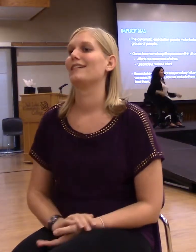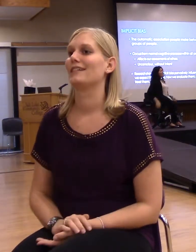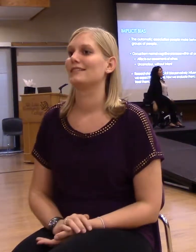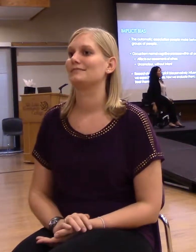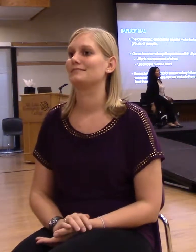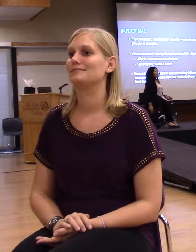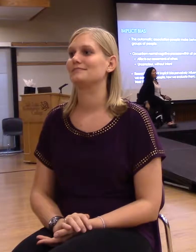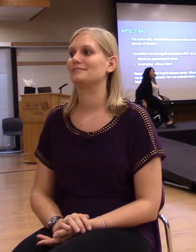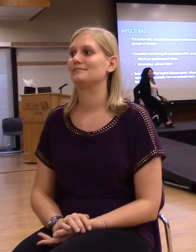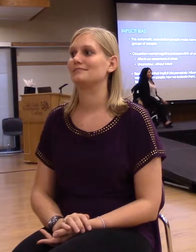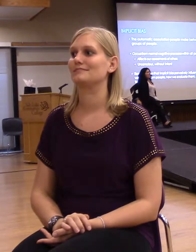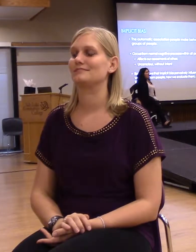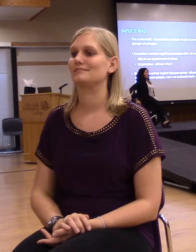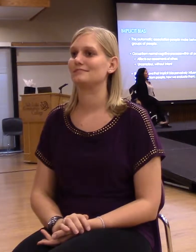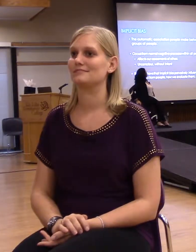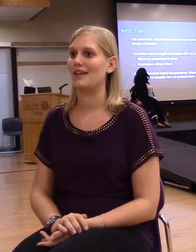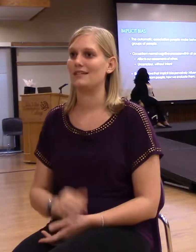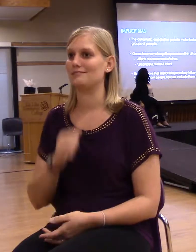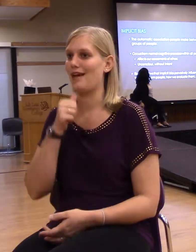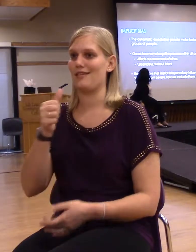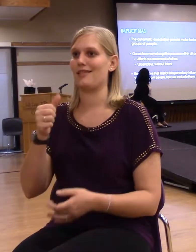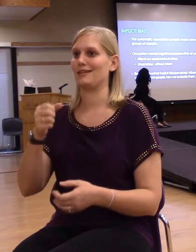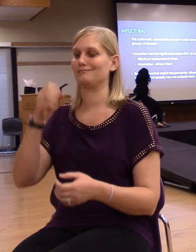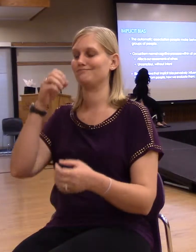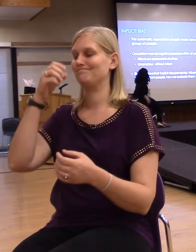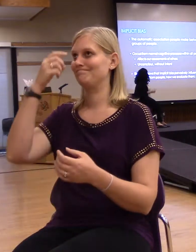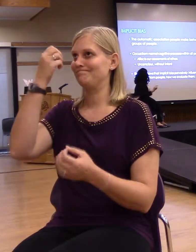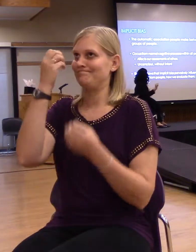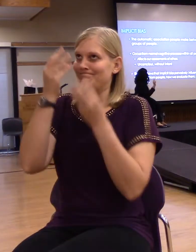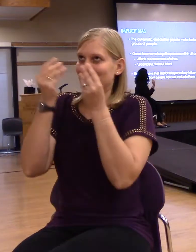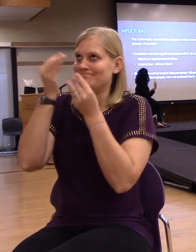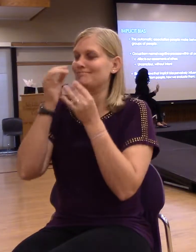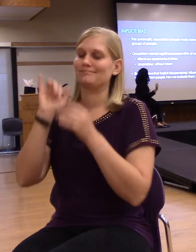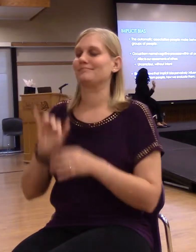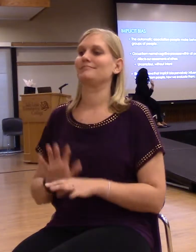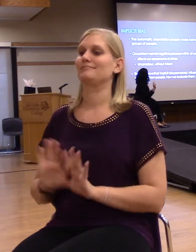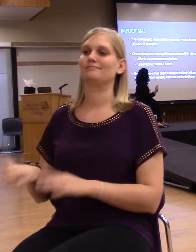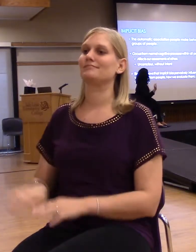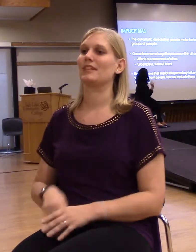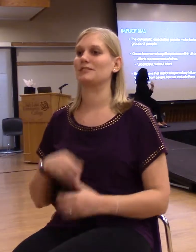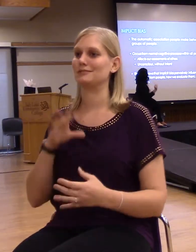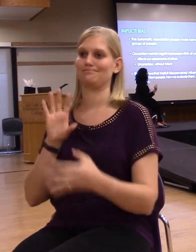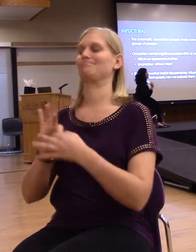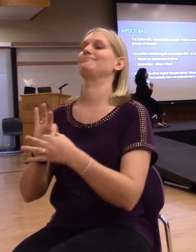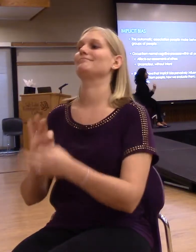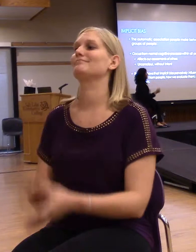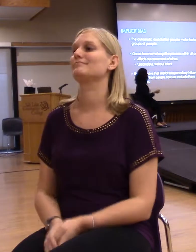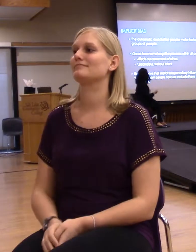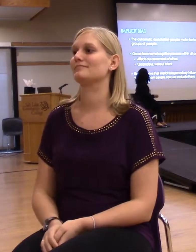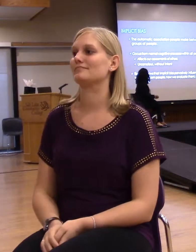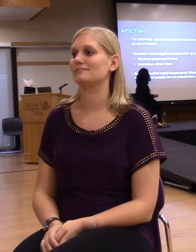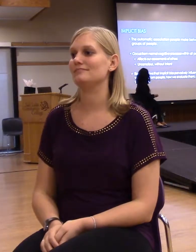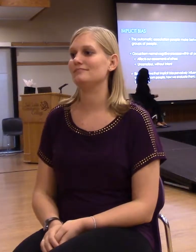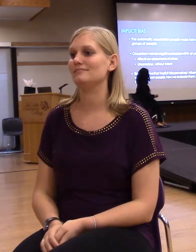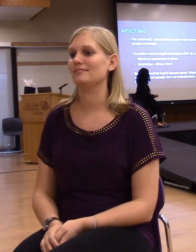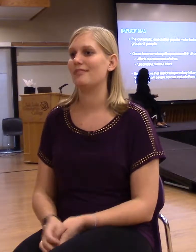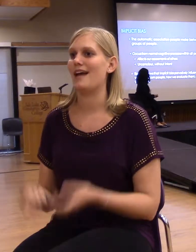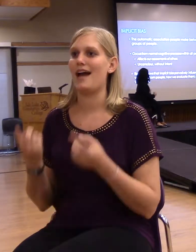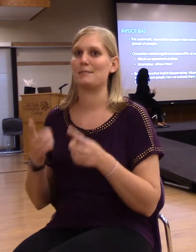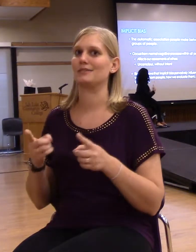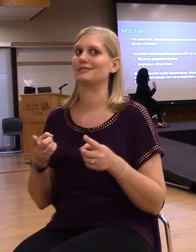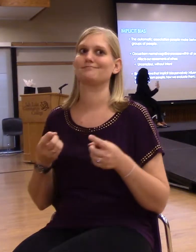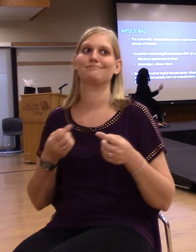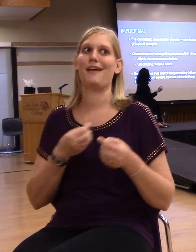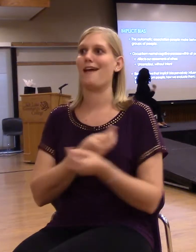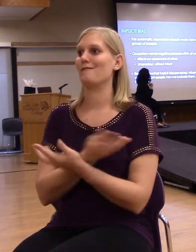against. I'm not thinking about it. It occurs from normal cognitive processes within all people.